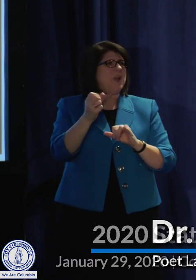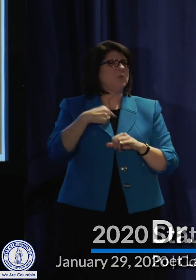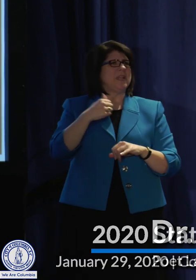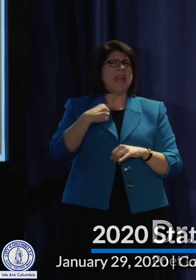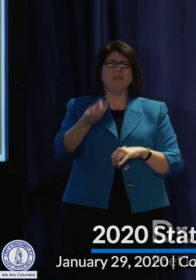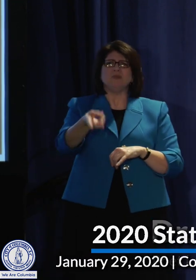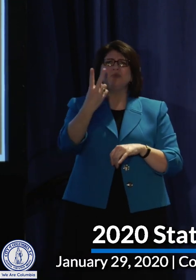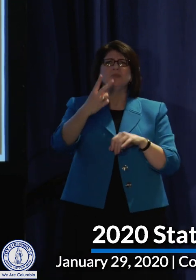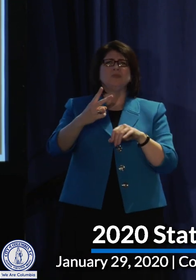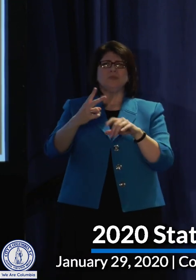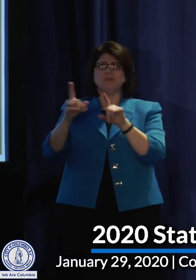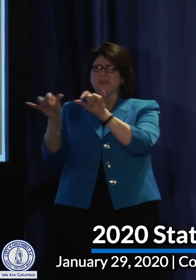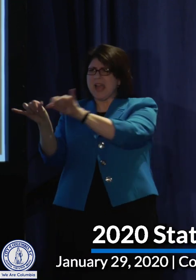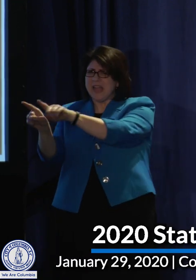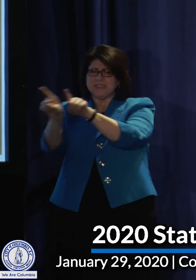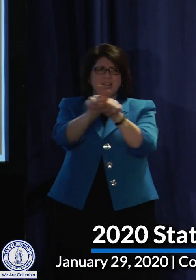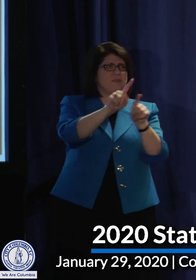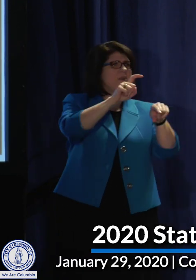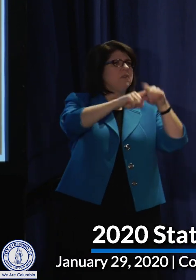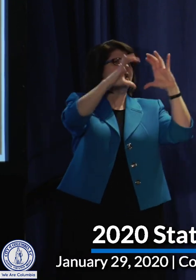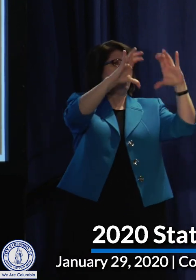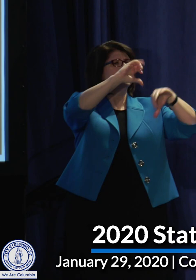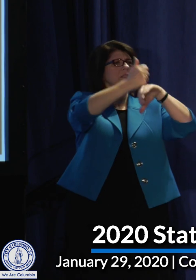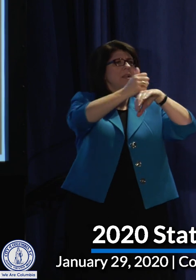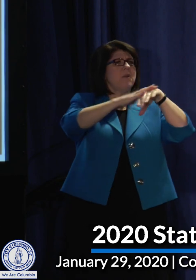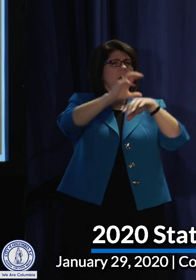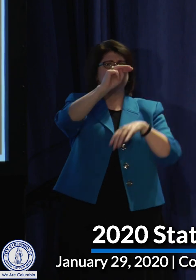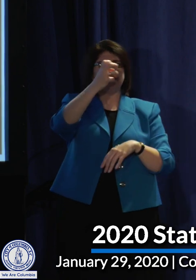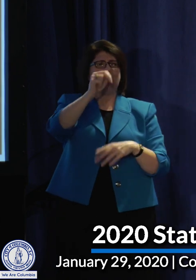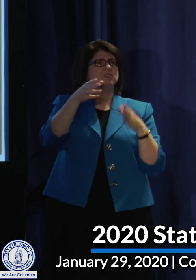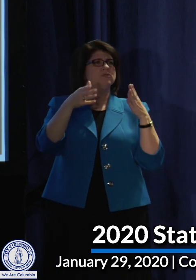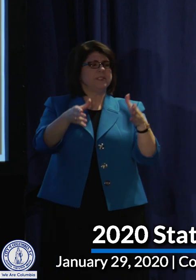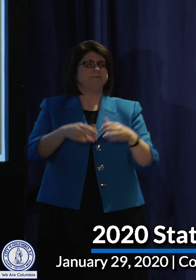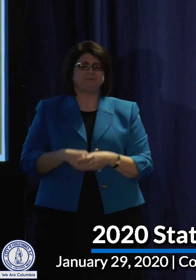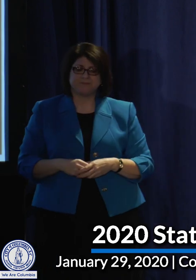clocks on Main Street. Two clocks on the same street.